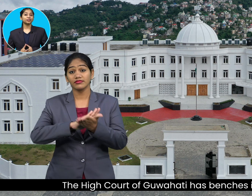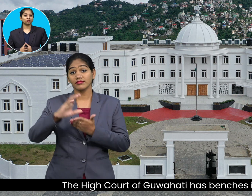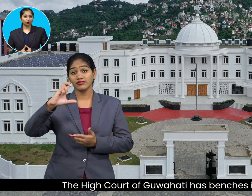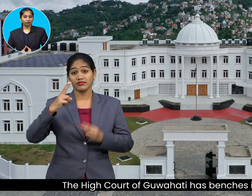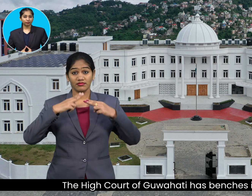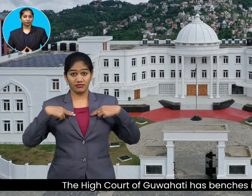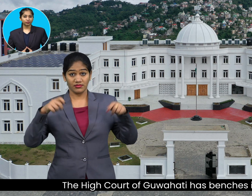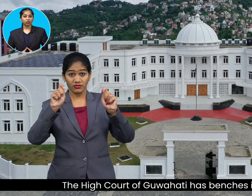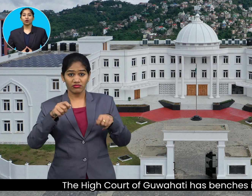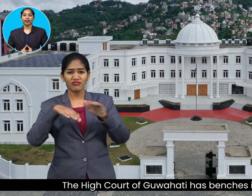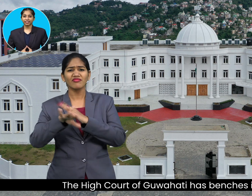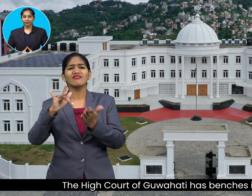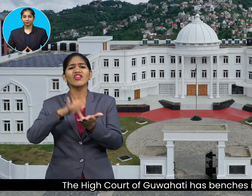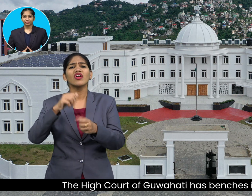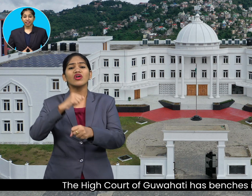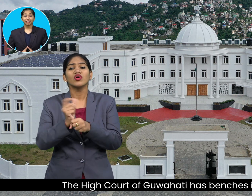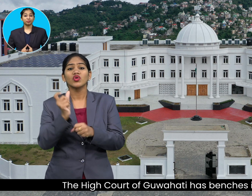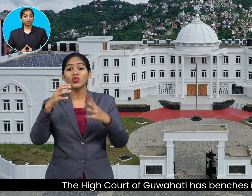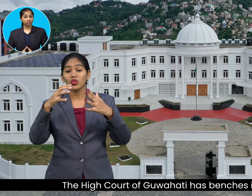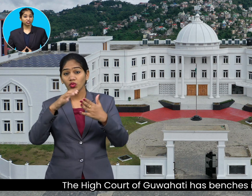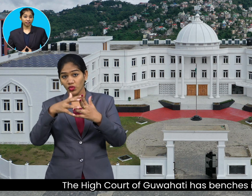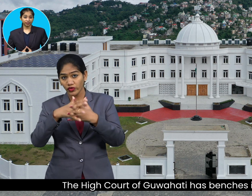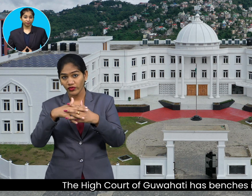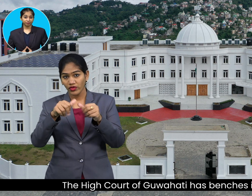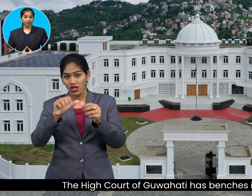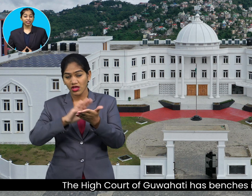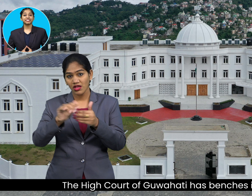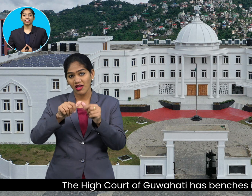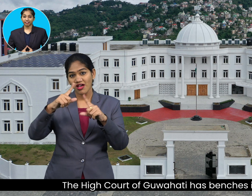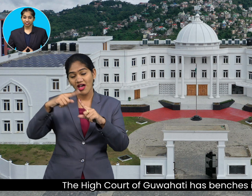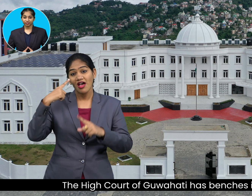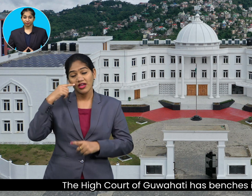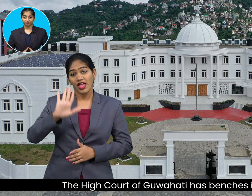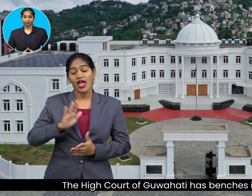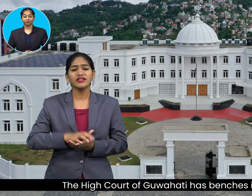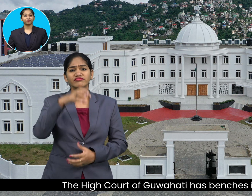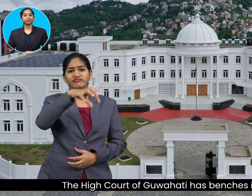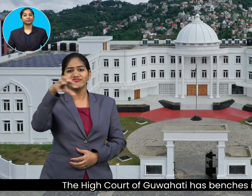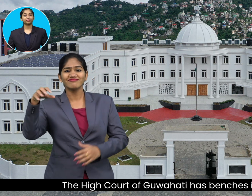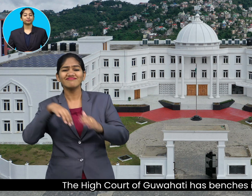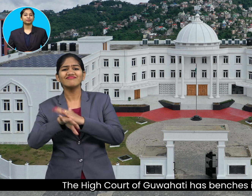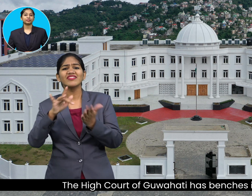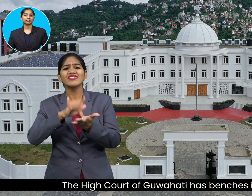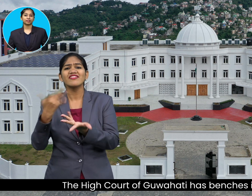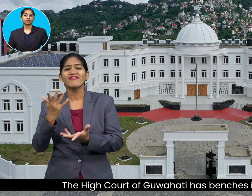The High Court of Guwahati has benches in Itanagar,